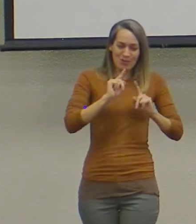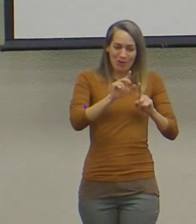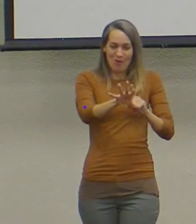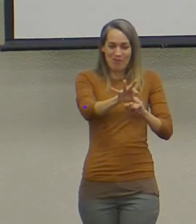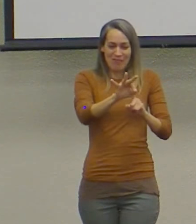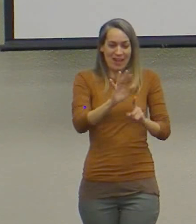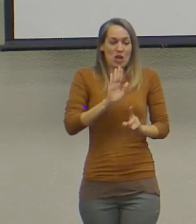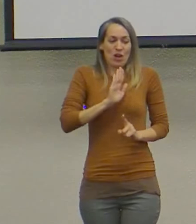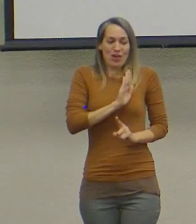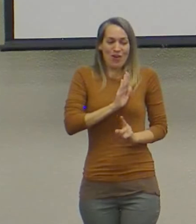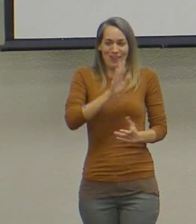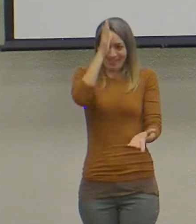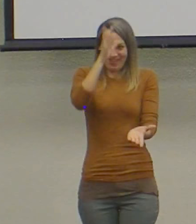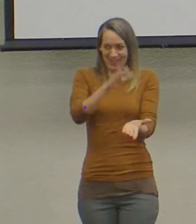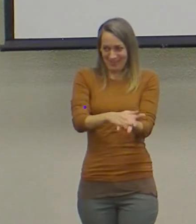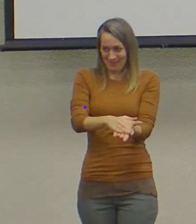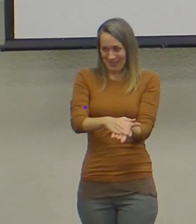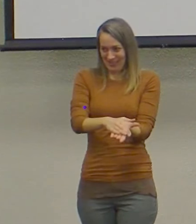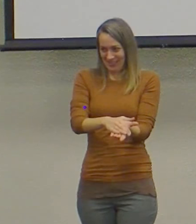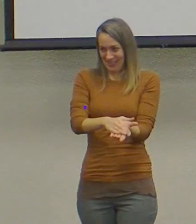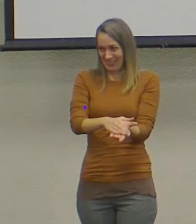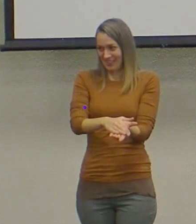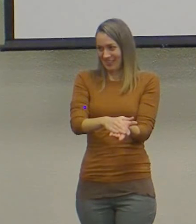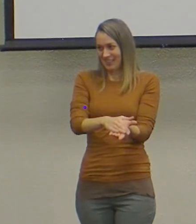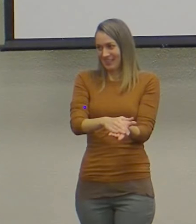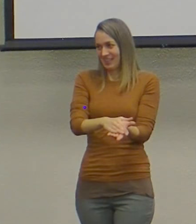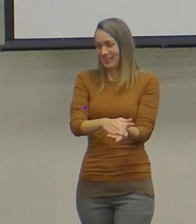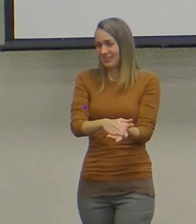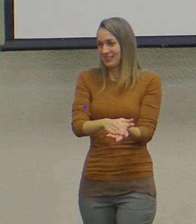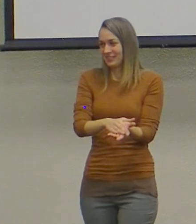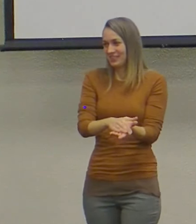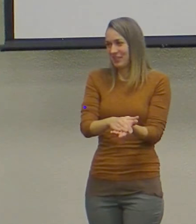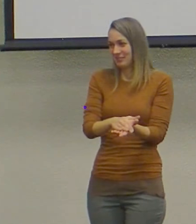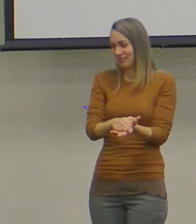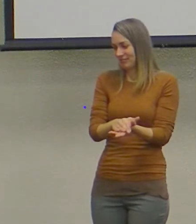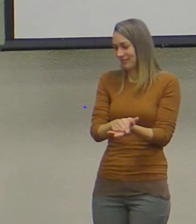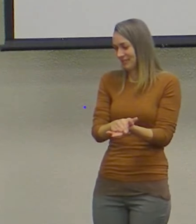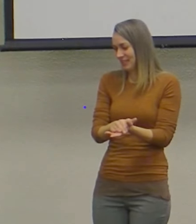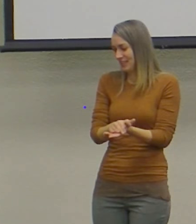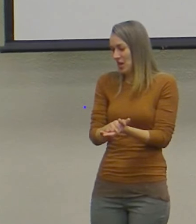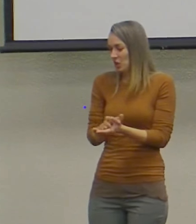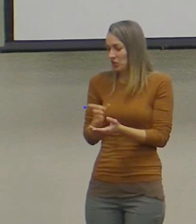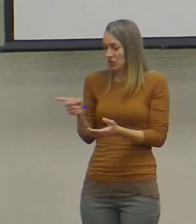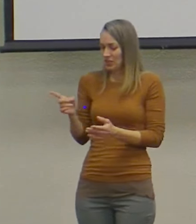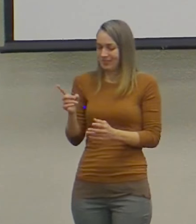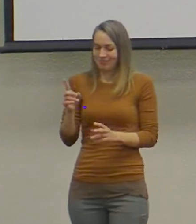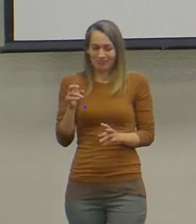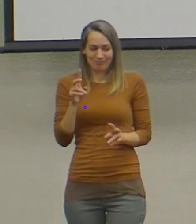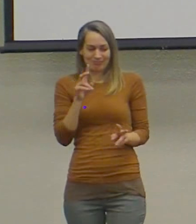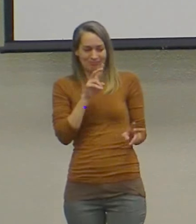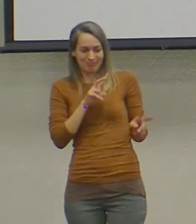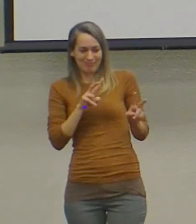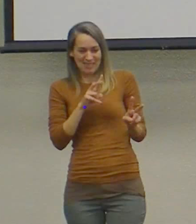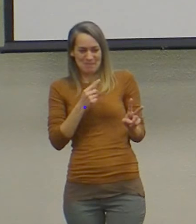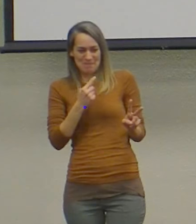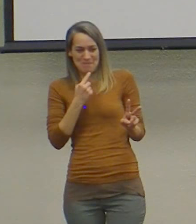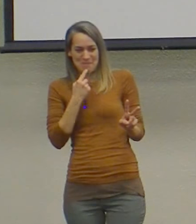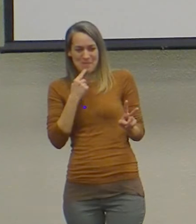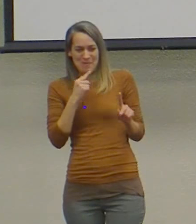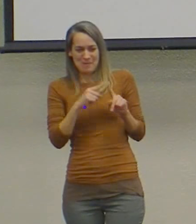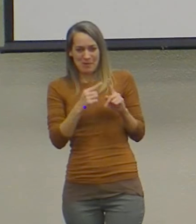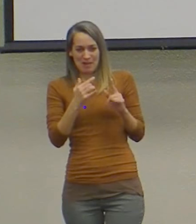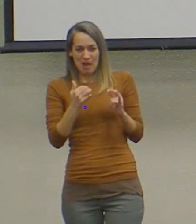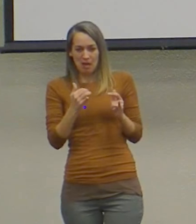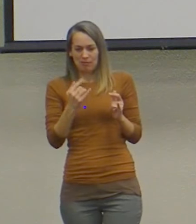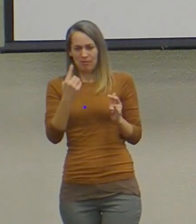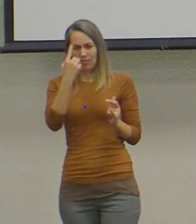a husband. She has grown in her observation from bitterness to, "I need to find someone